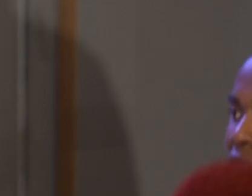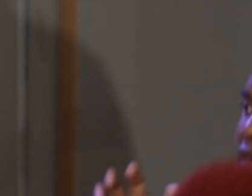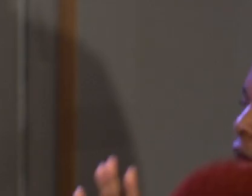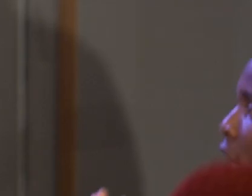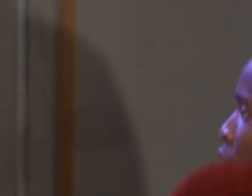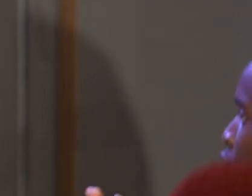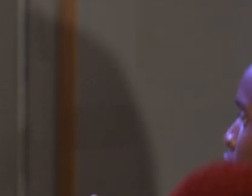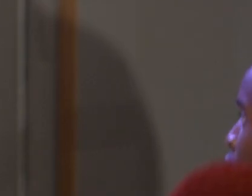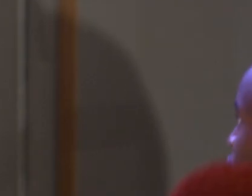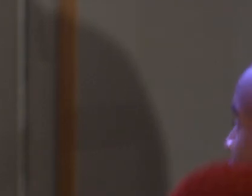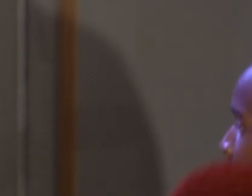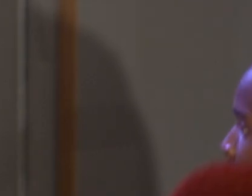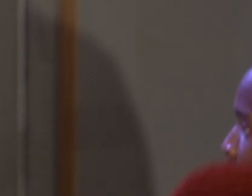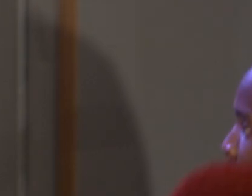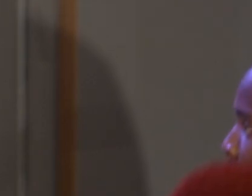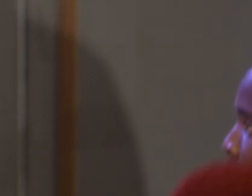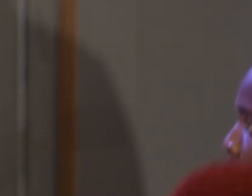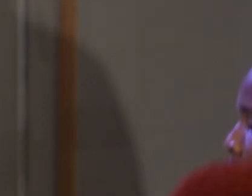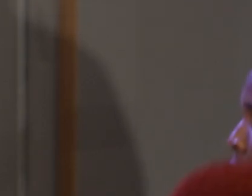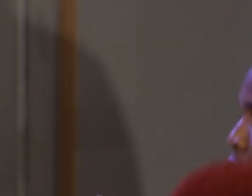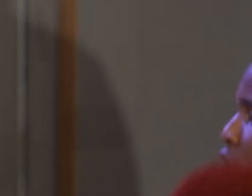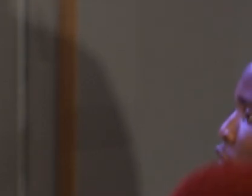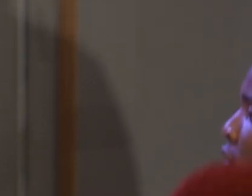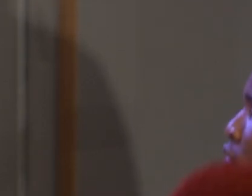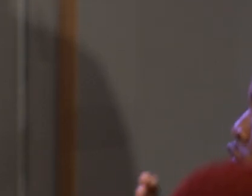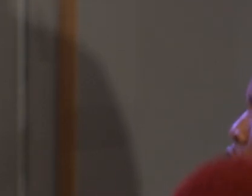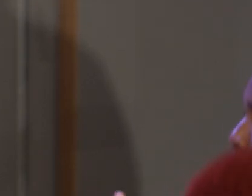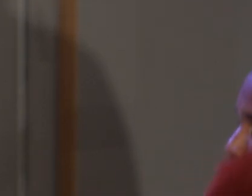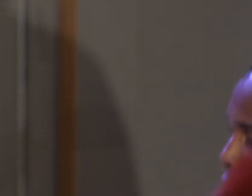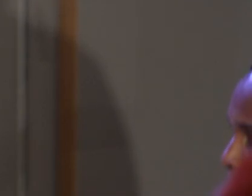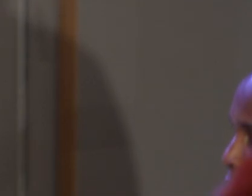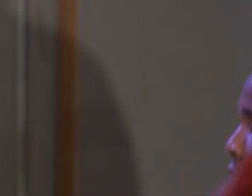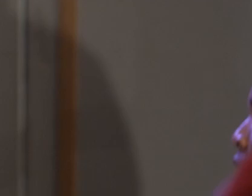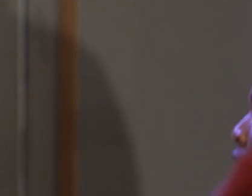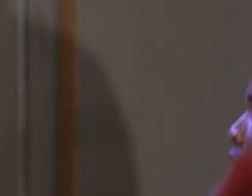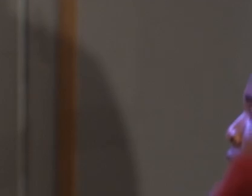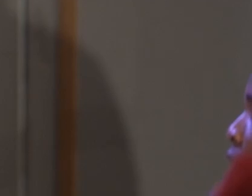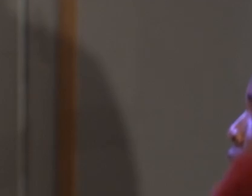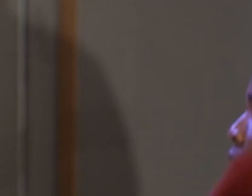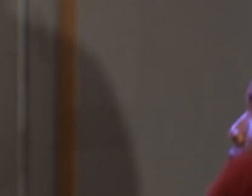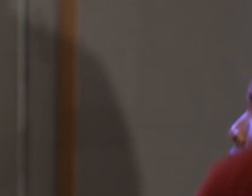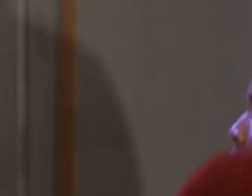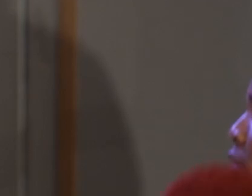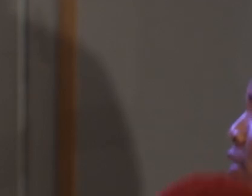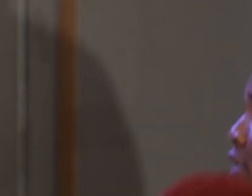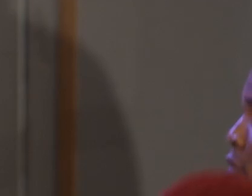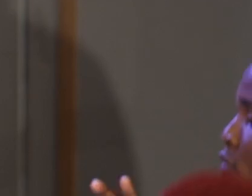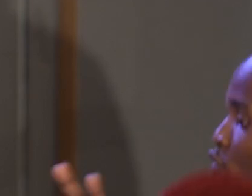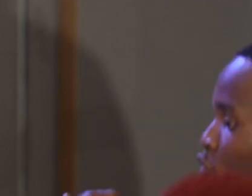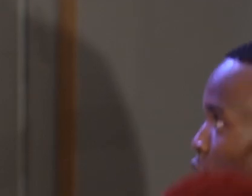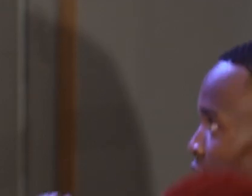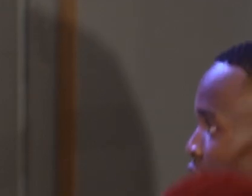that easily are going to be opened as to how to apply WCAG to .2 more specifically,